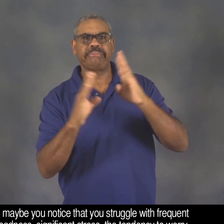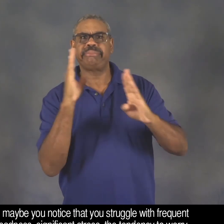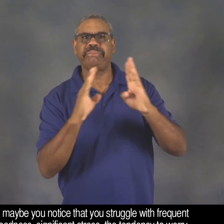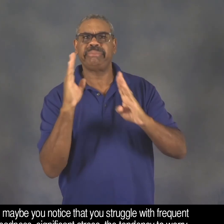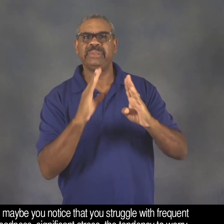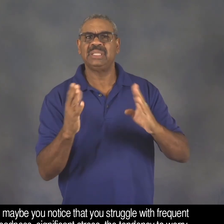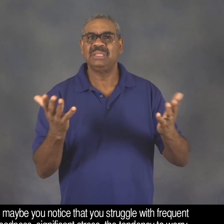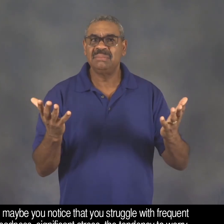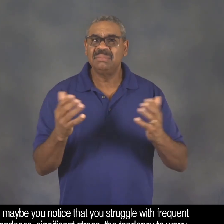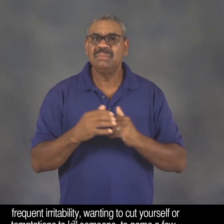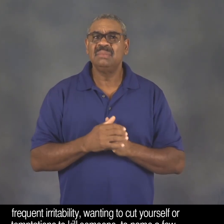worry,